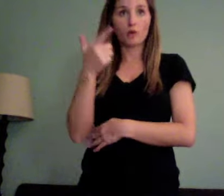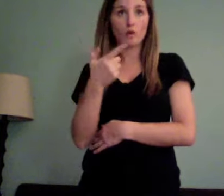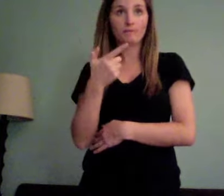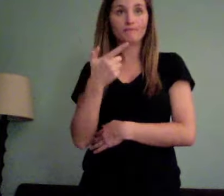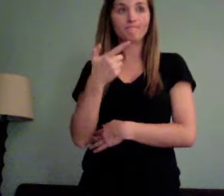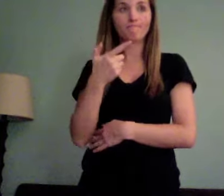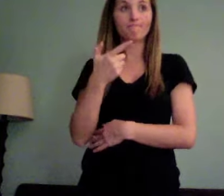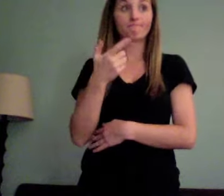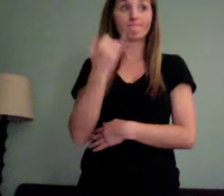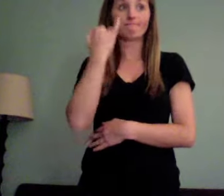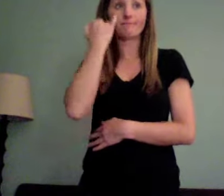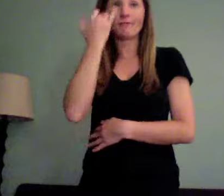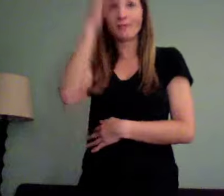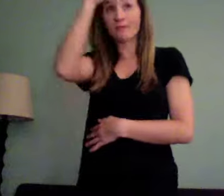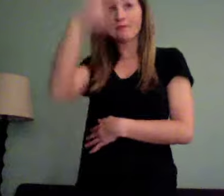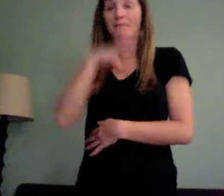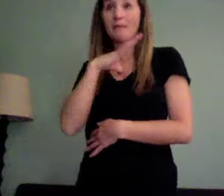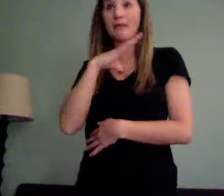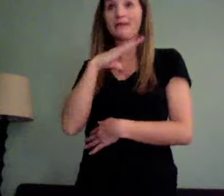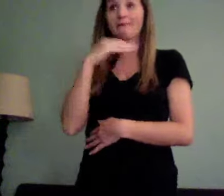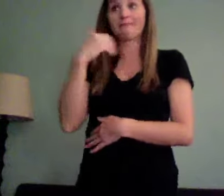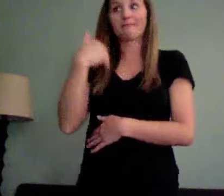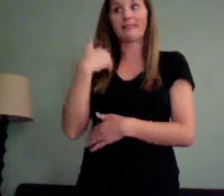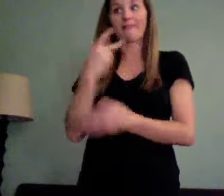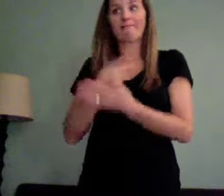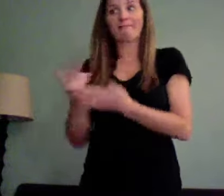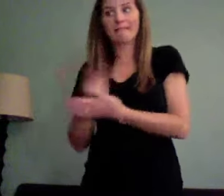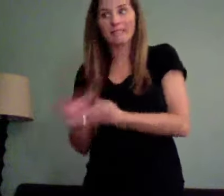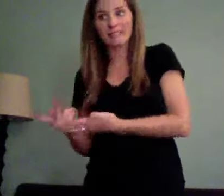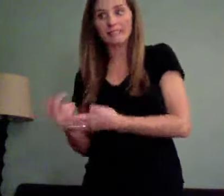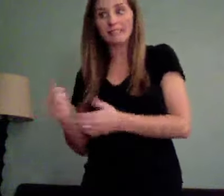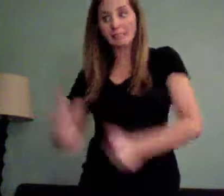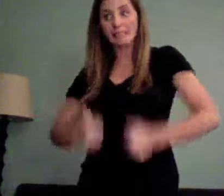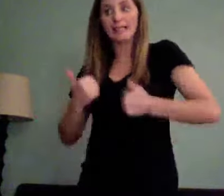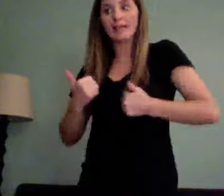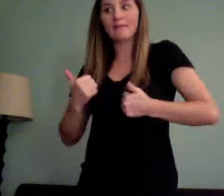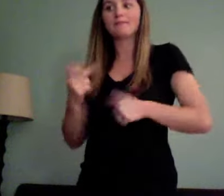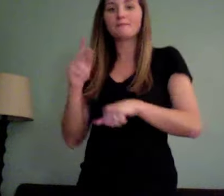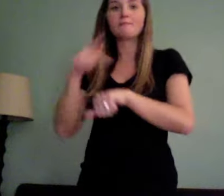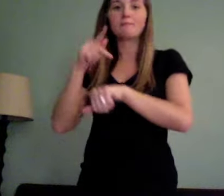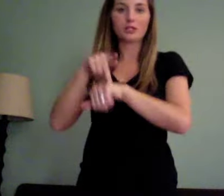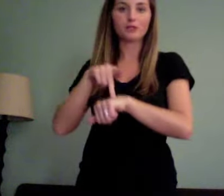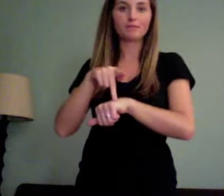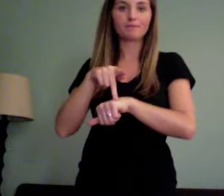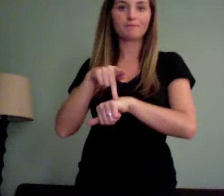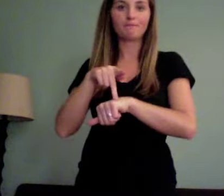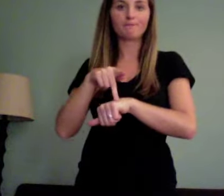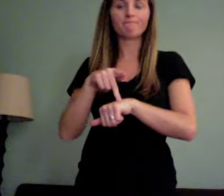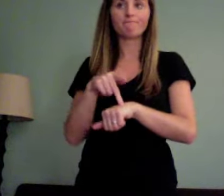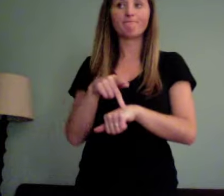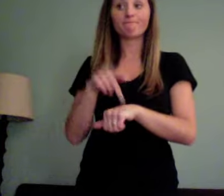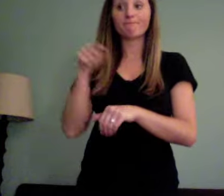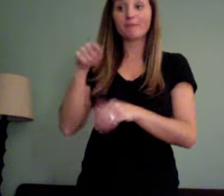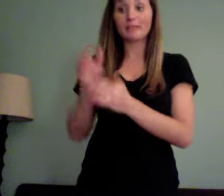dealt with failure, it's Peter. This passage of Scripture picks up